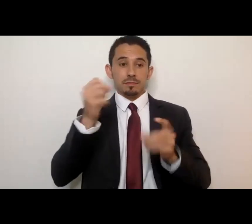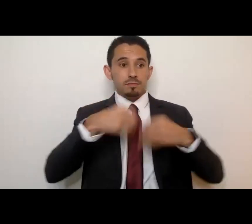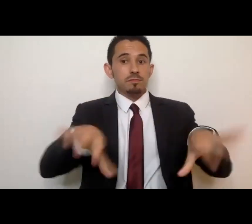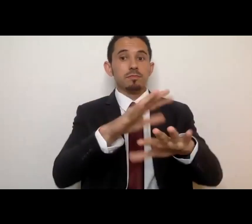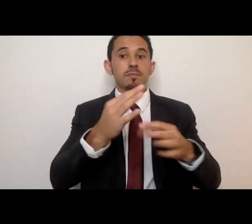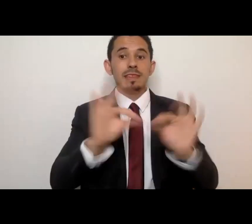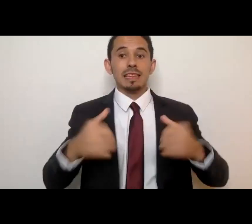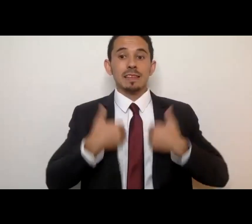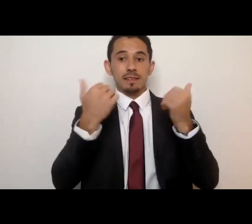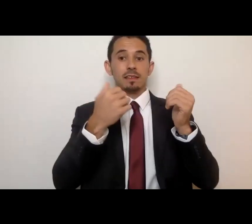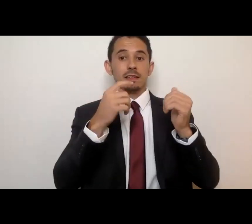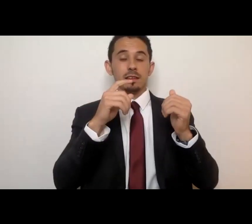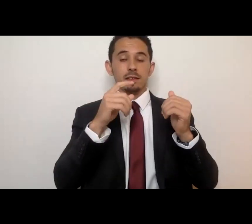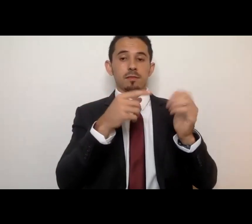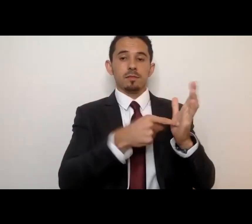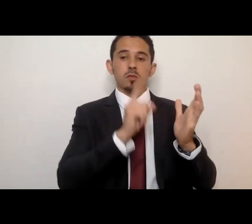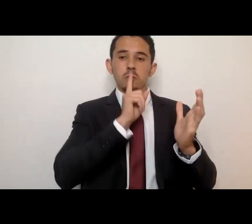on.